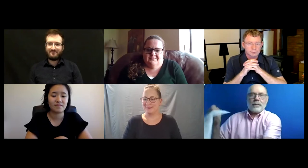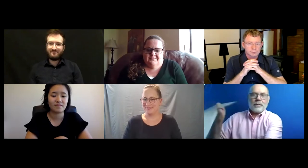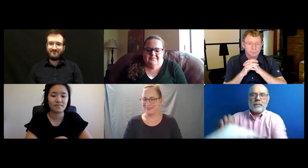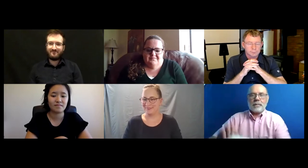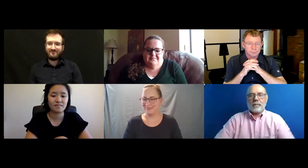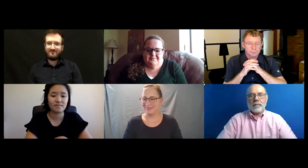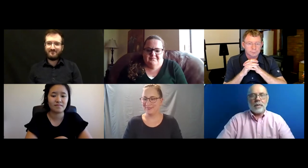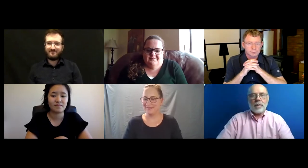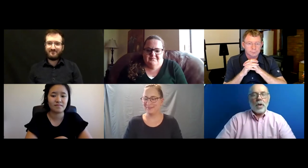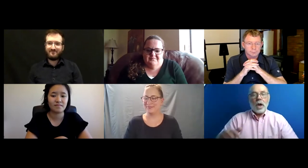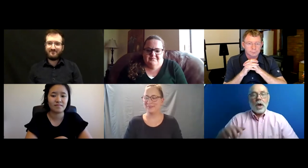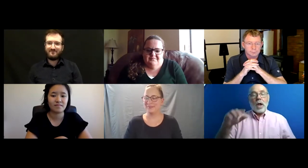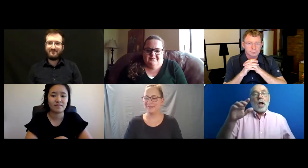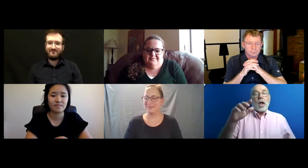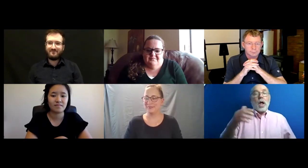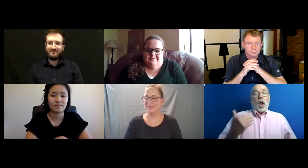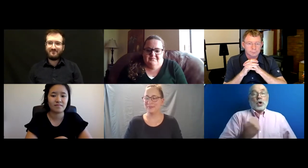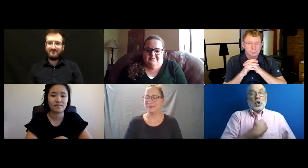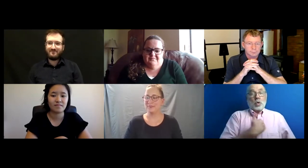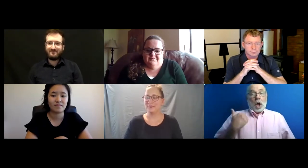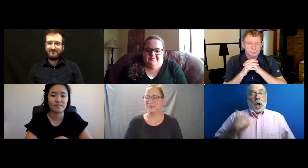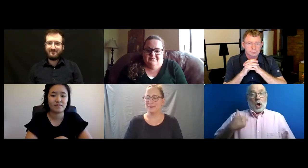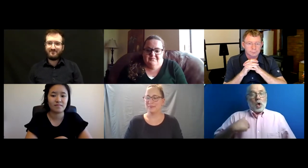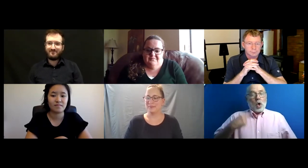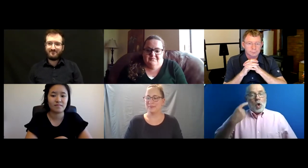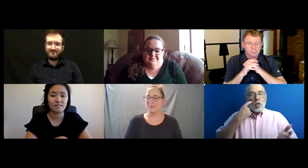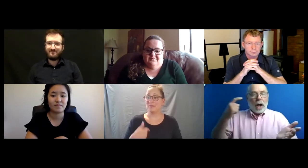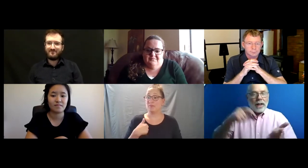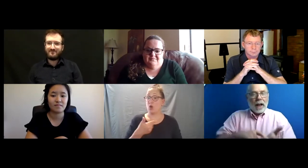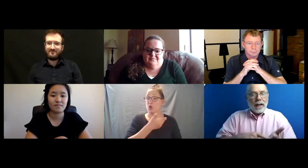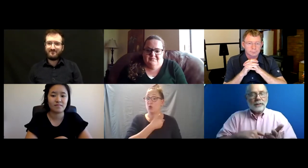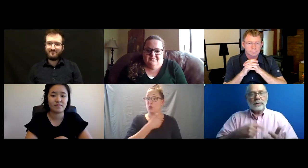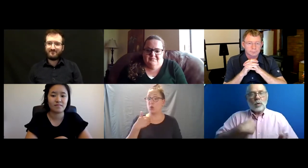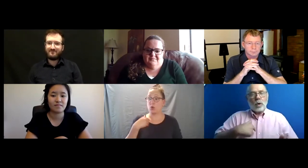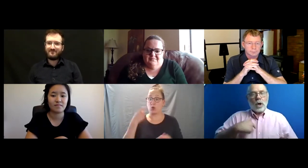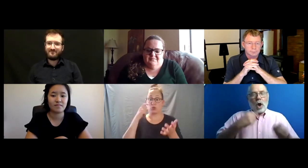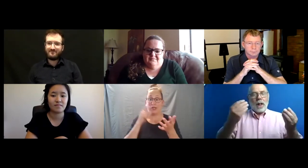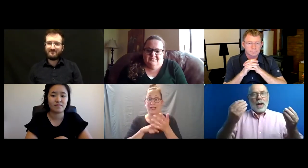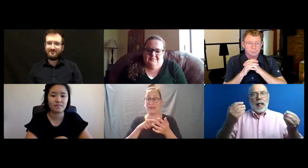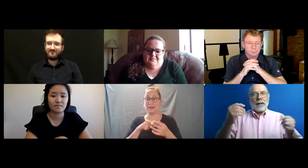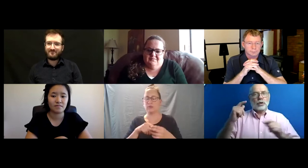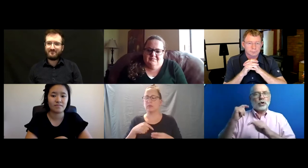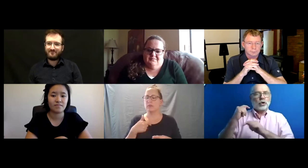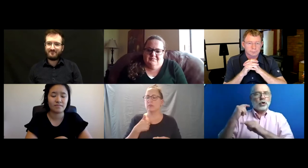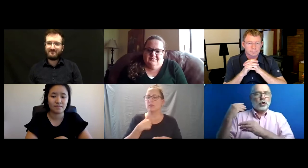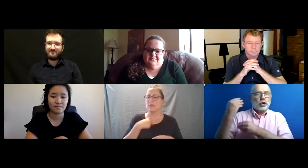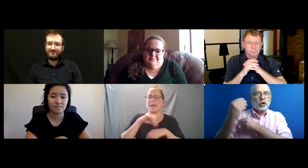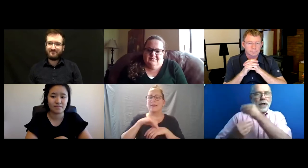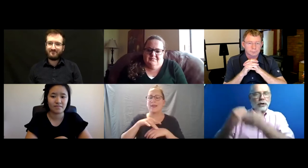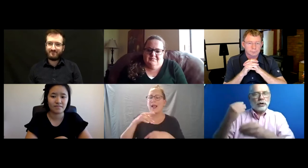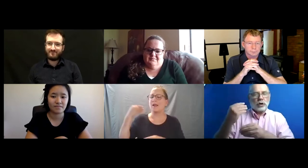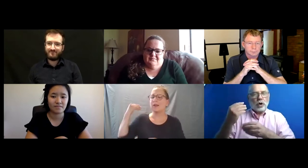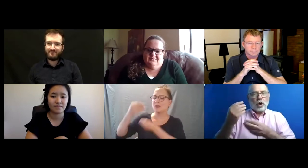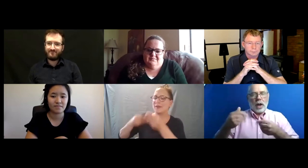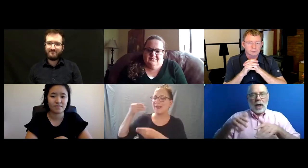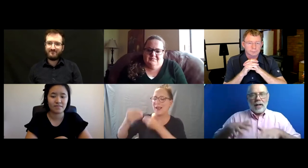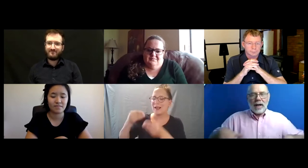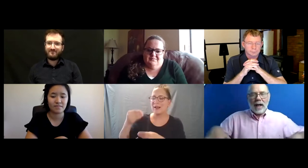I I'd like to acknowledge the